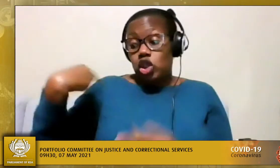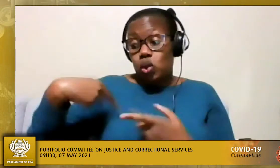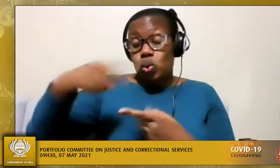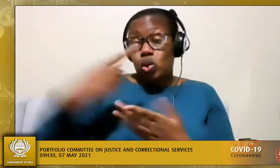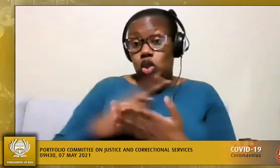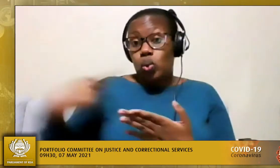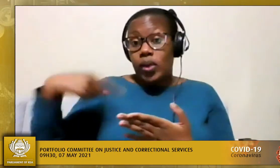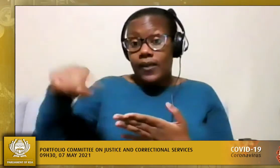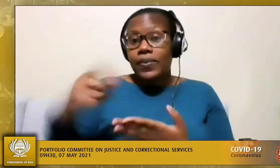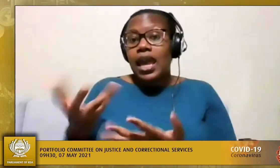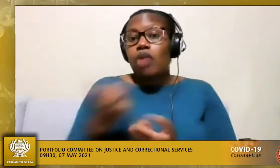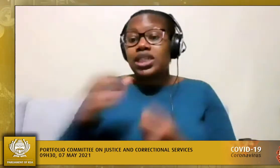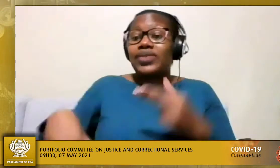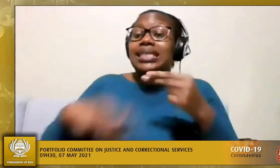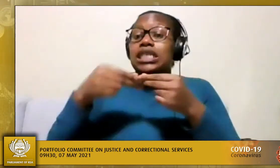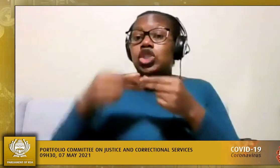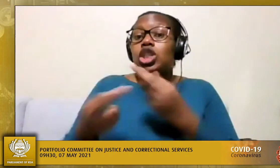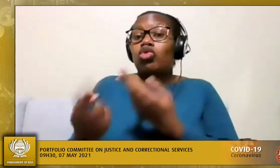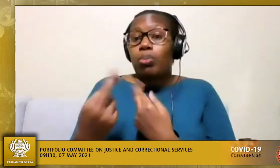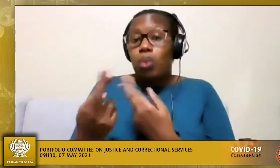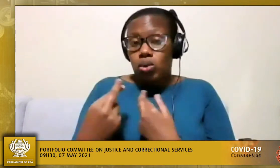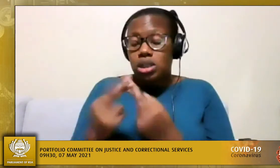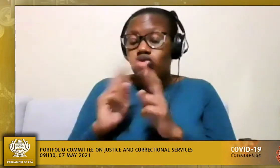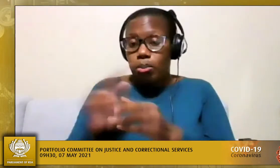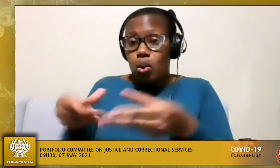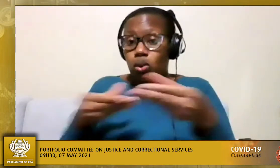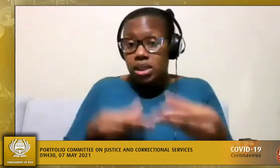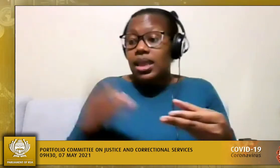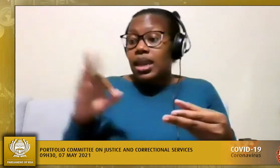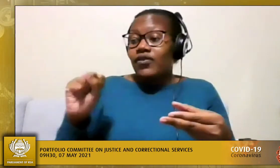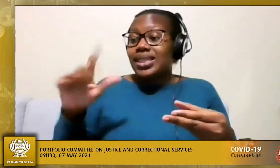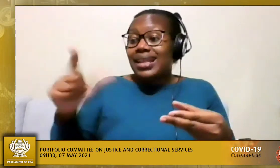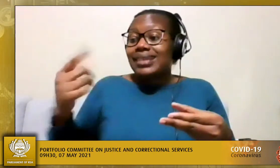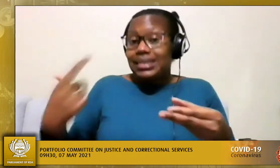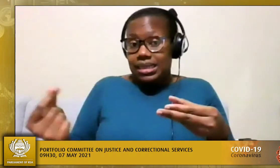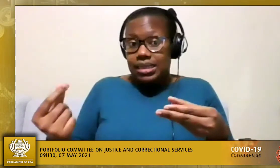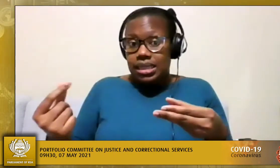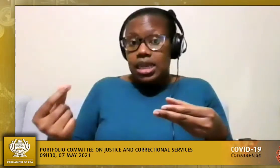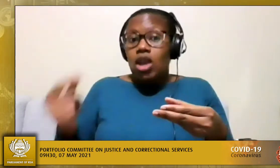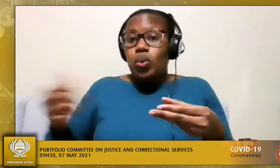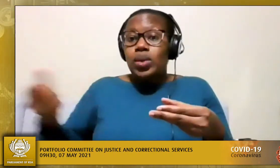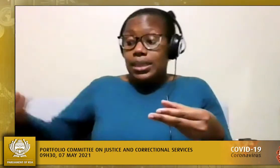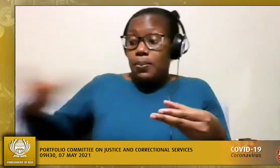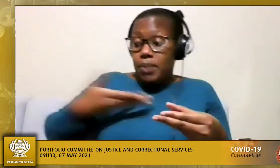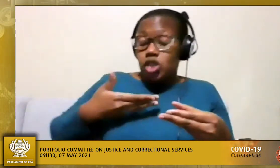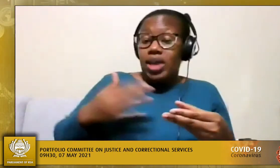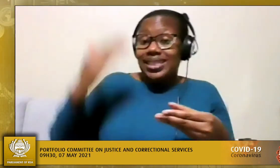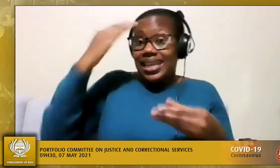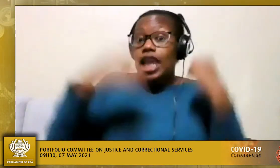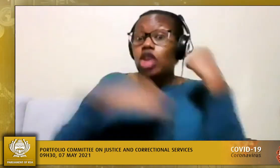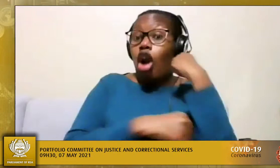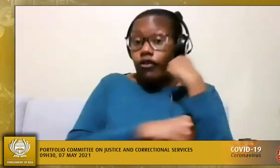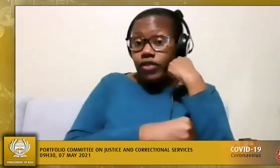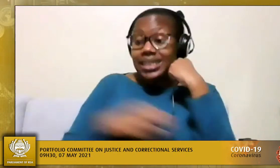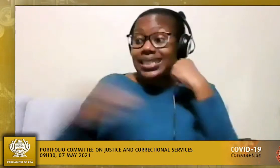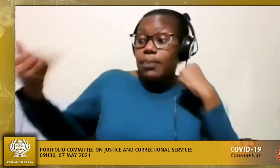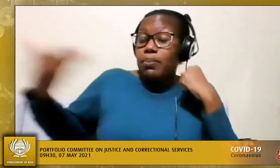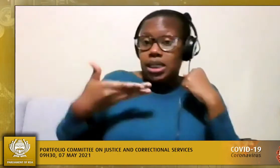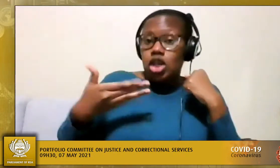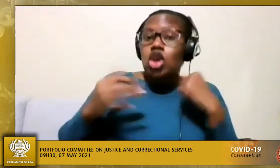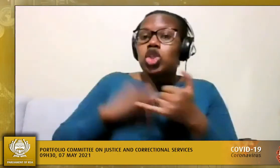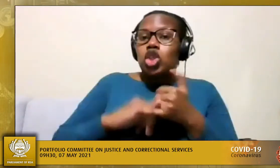additional analysis reports that were done by the FSL which is submitted to us at head office so that we can also control